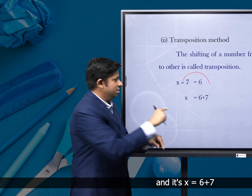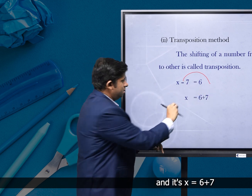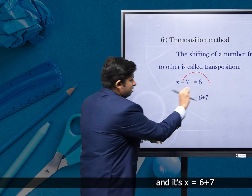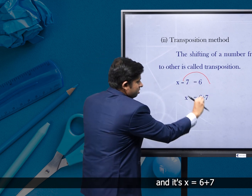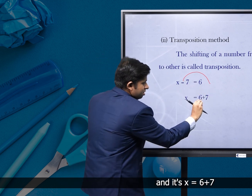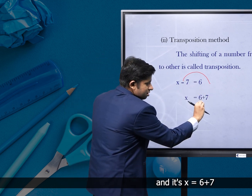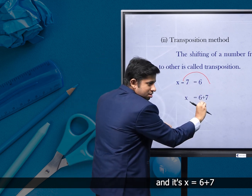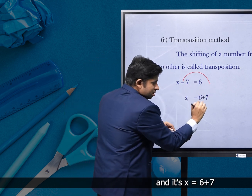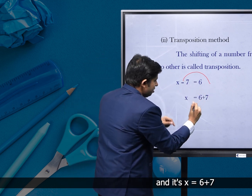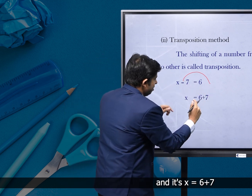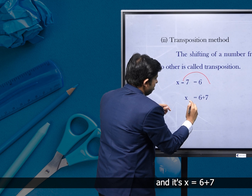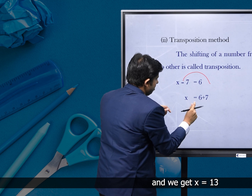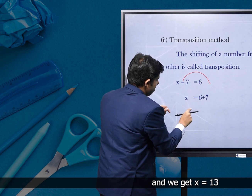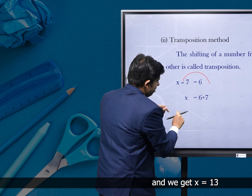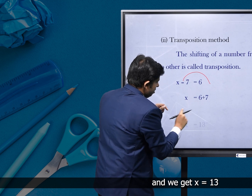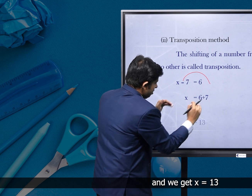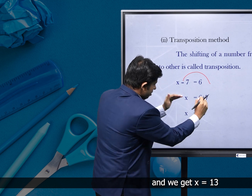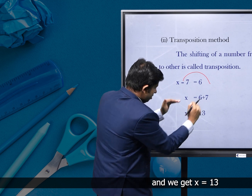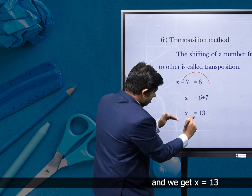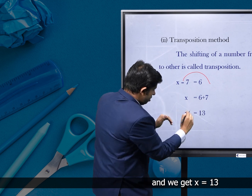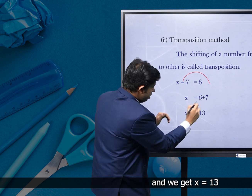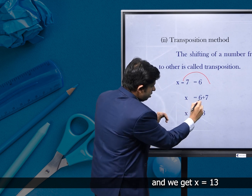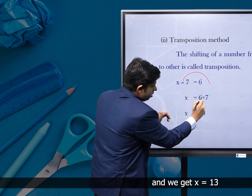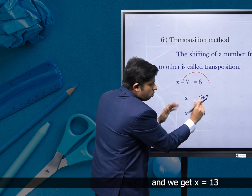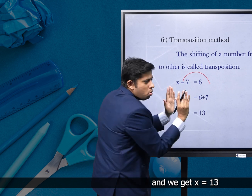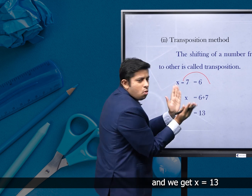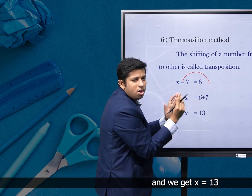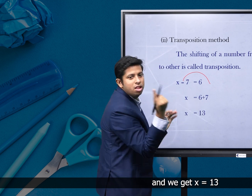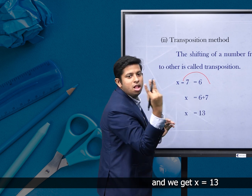equals to 6 plus 7 and we get x is equal to 13.